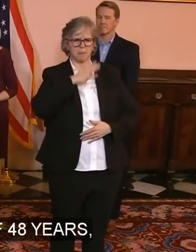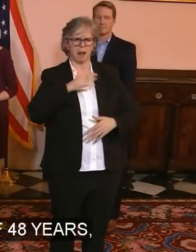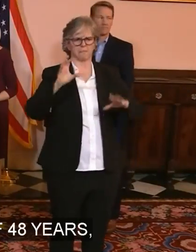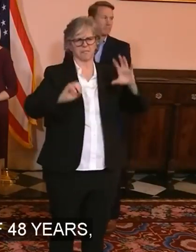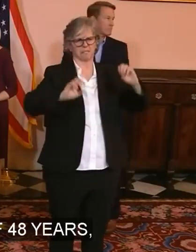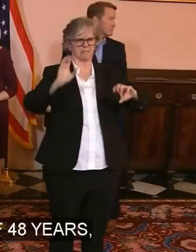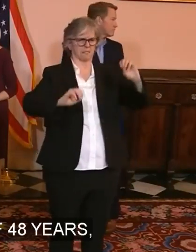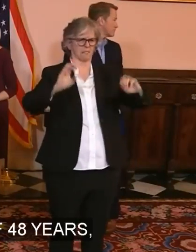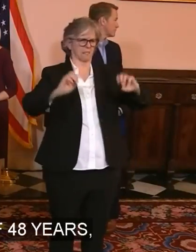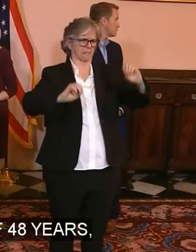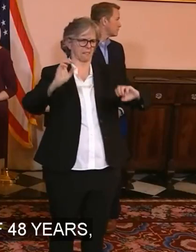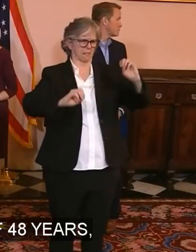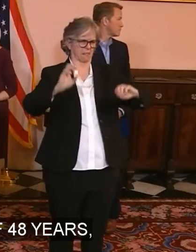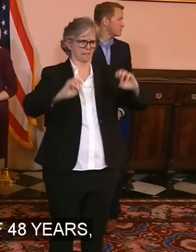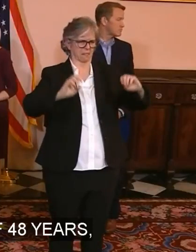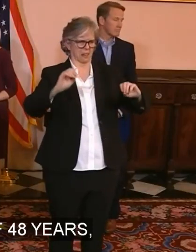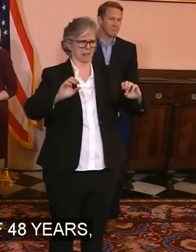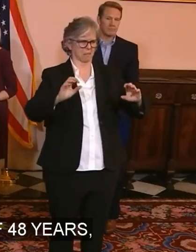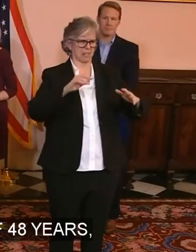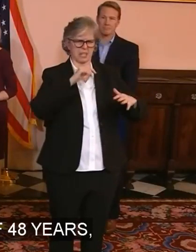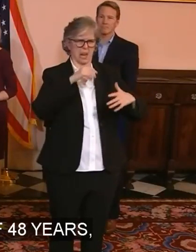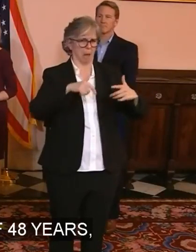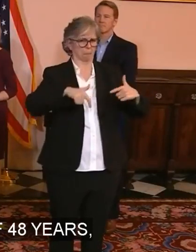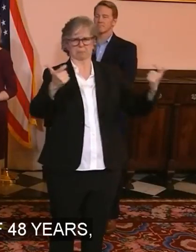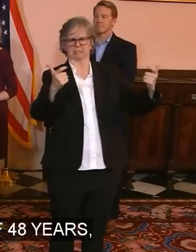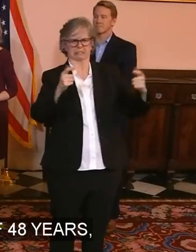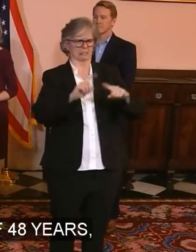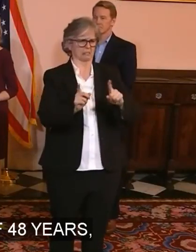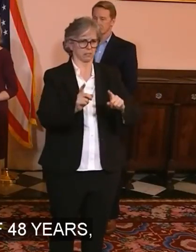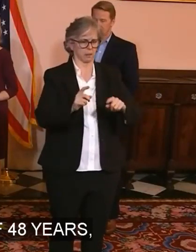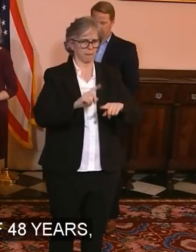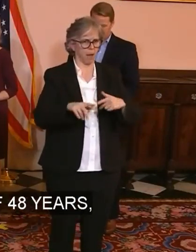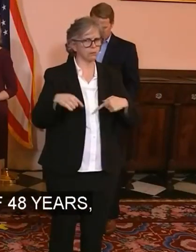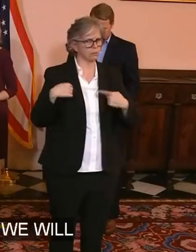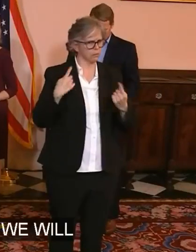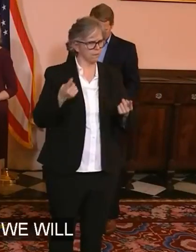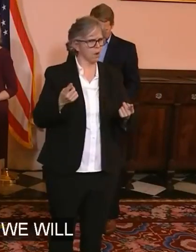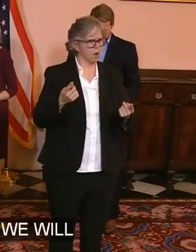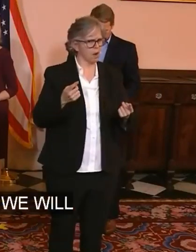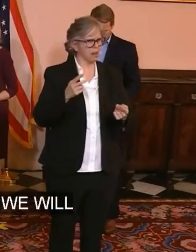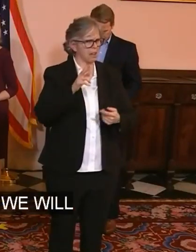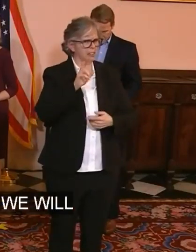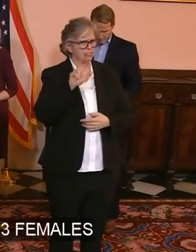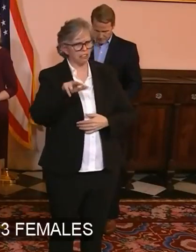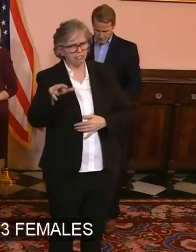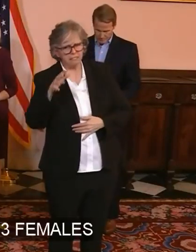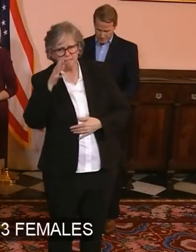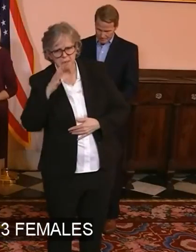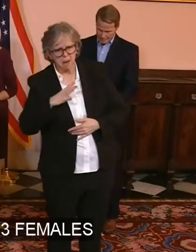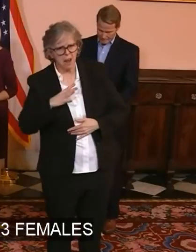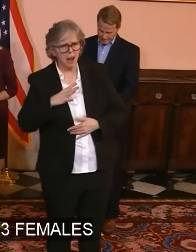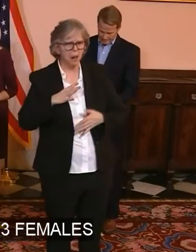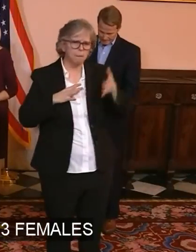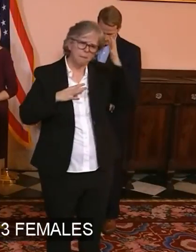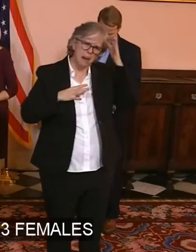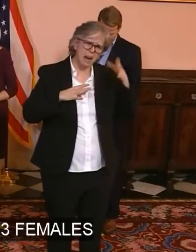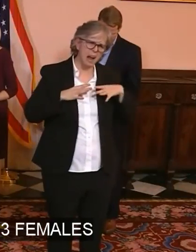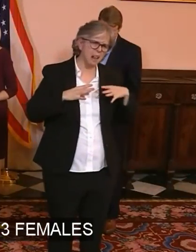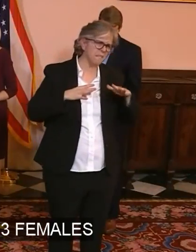difference in this overall, but 33 females and 55 males. We have